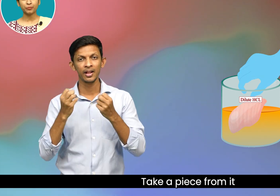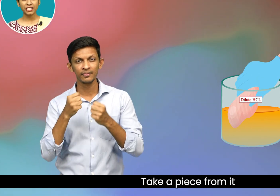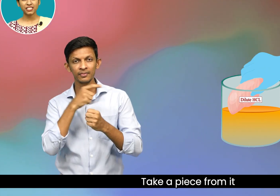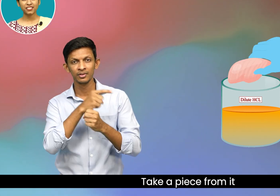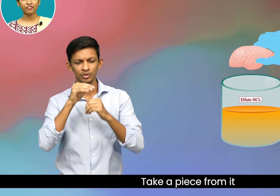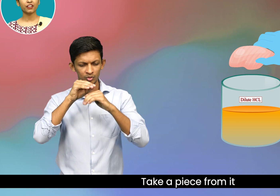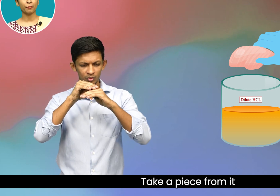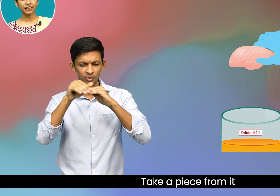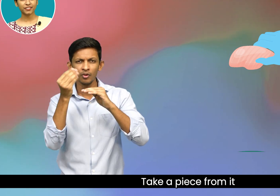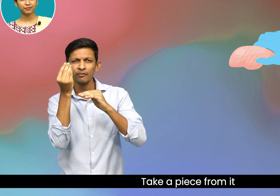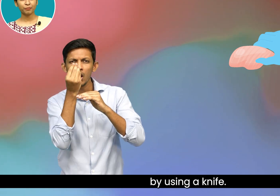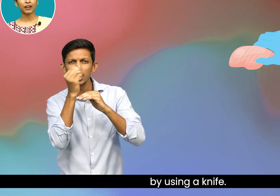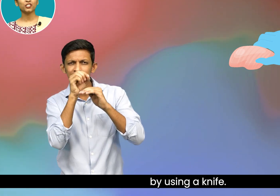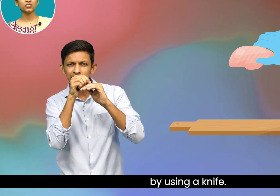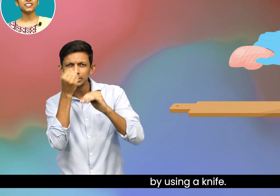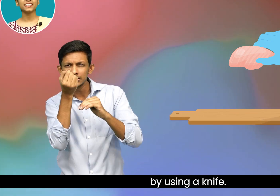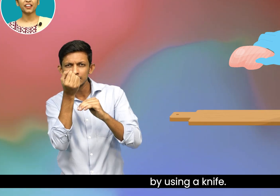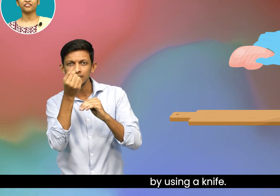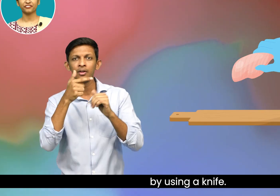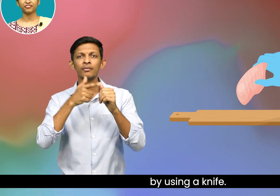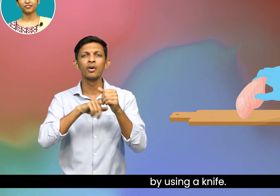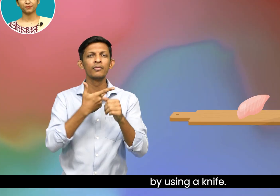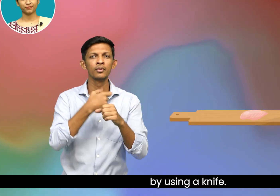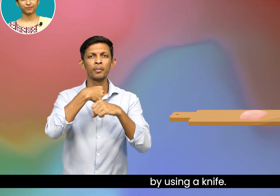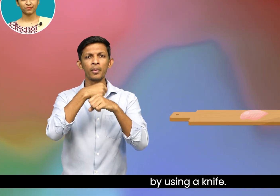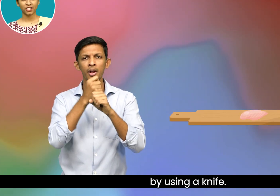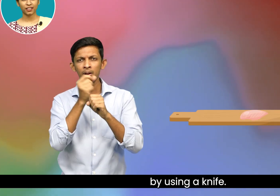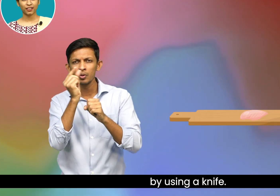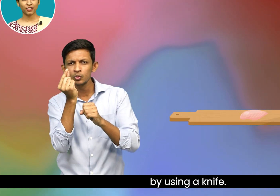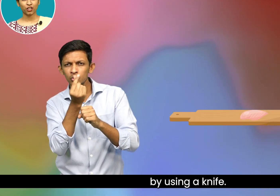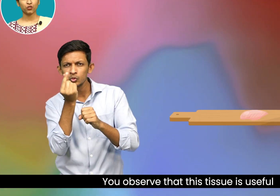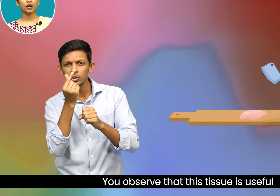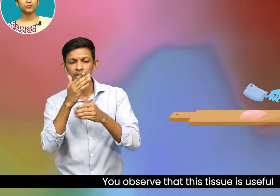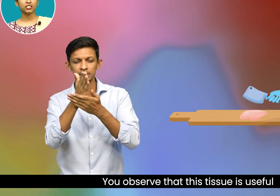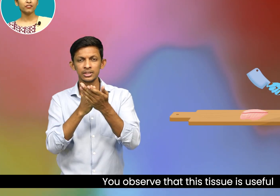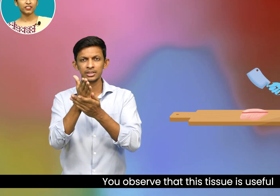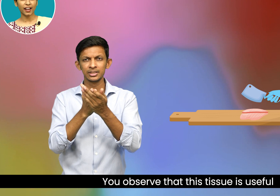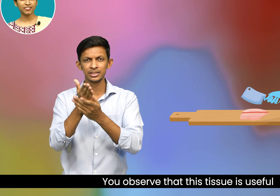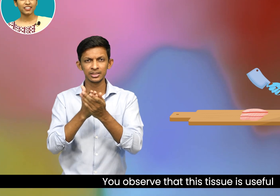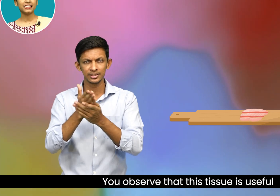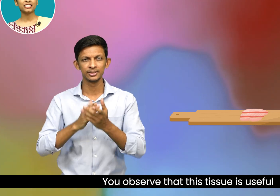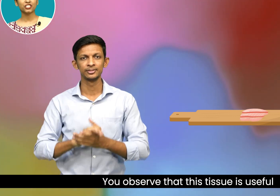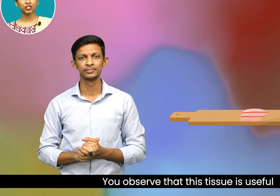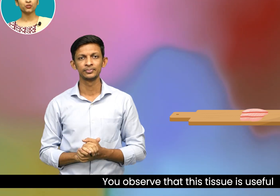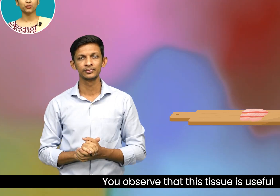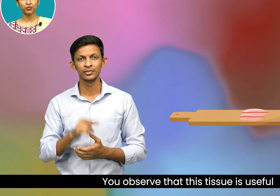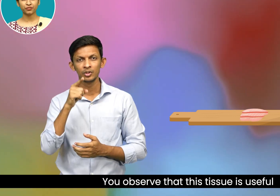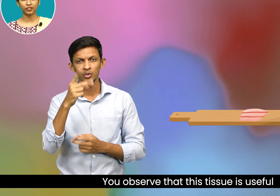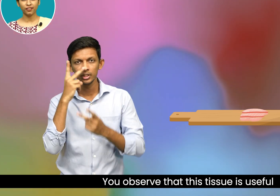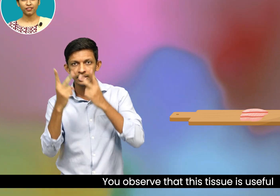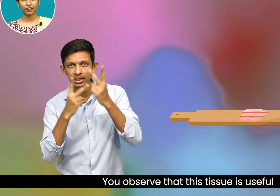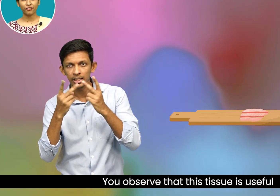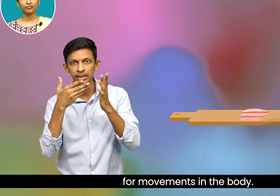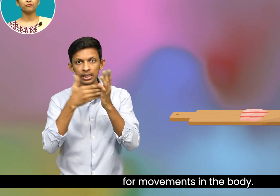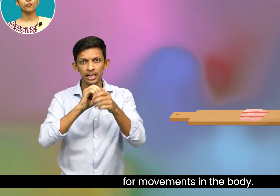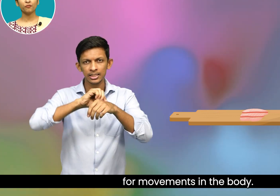Take a piece from it by using knife. You observe that this tissue is